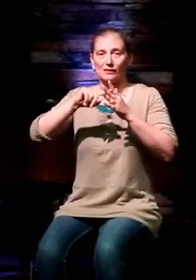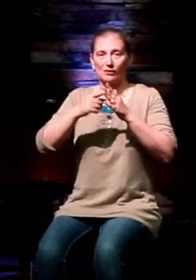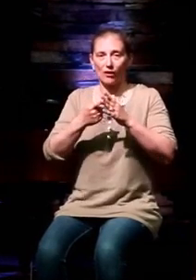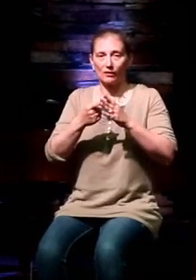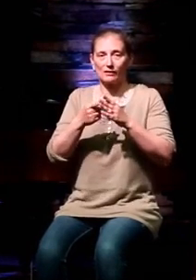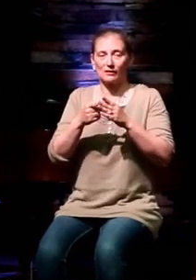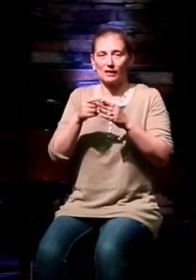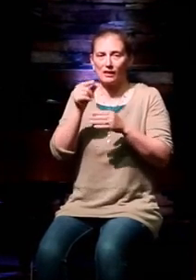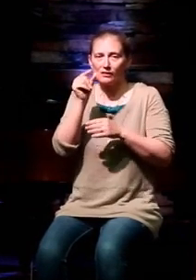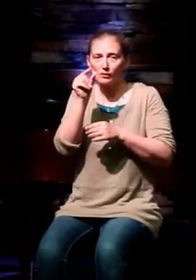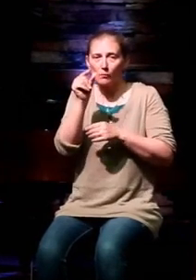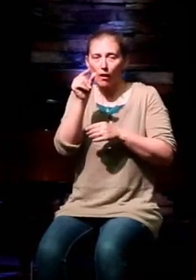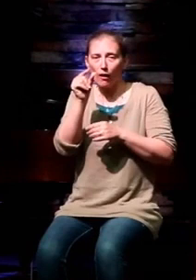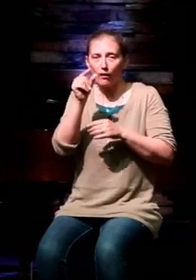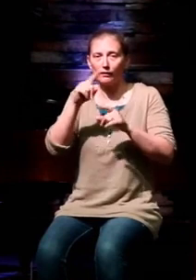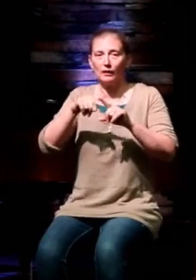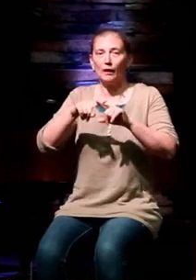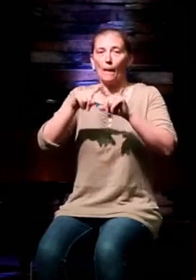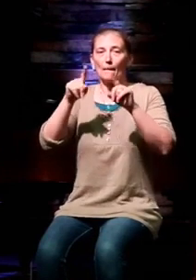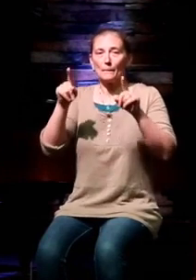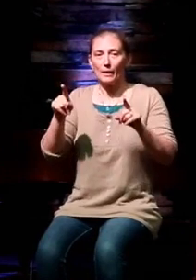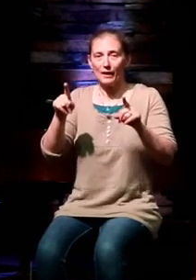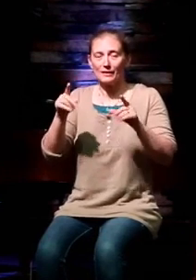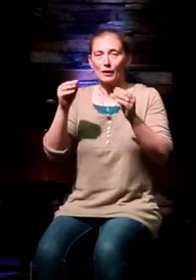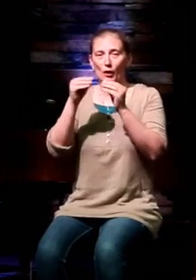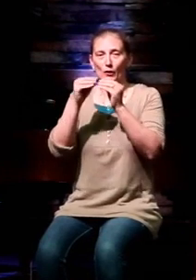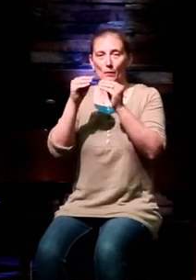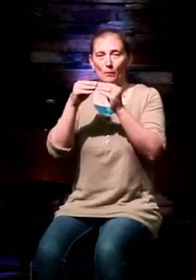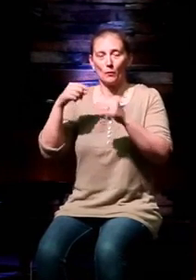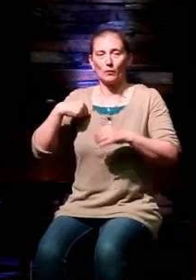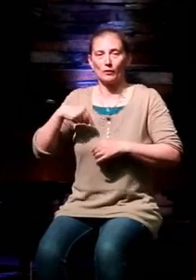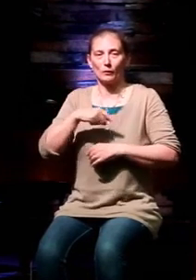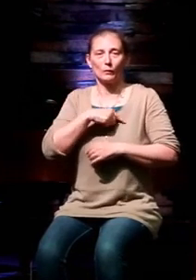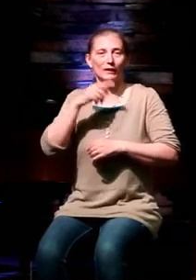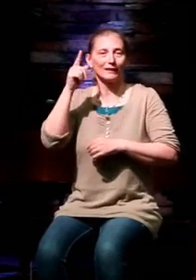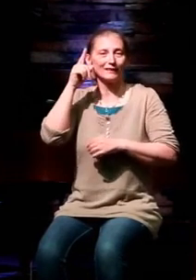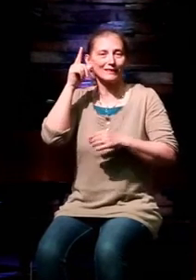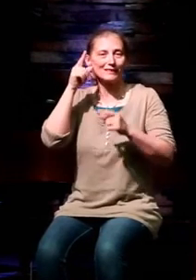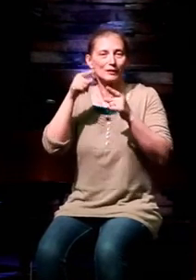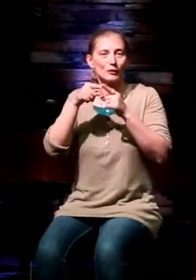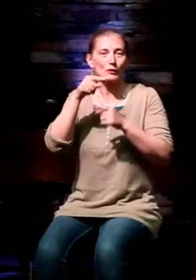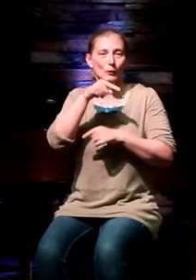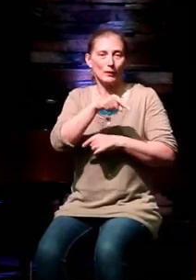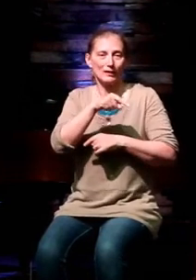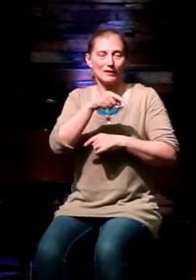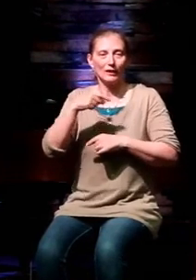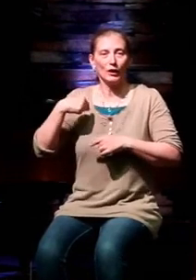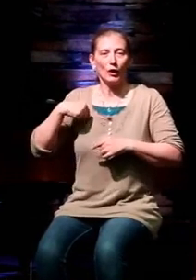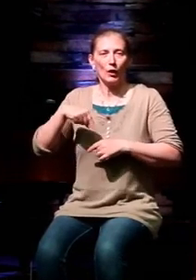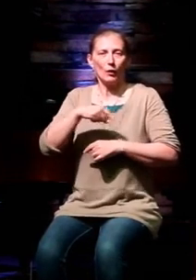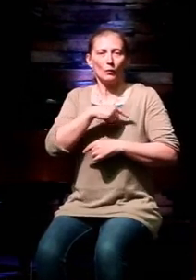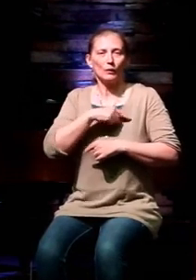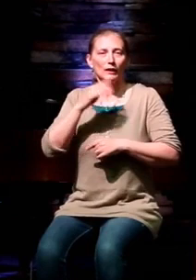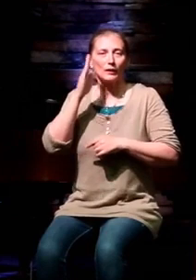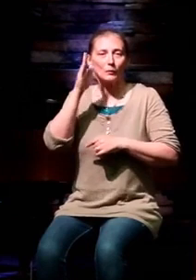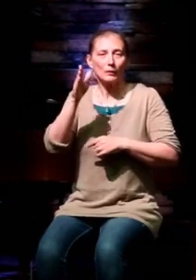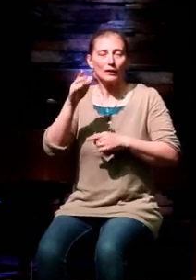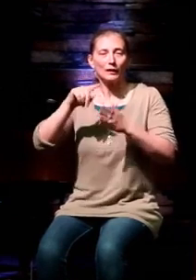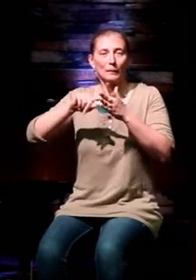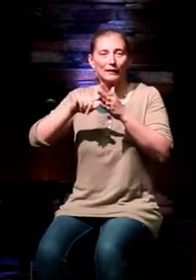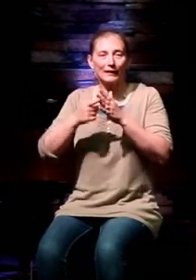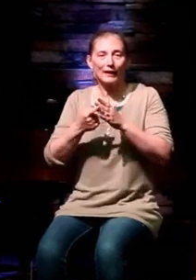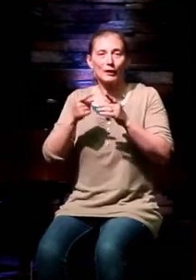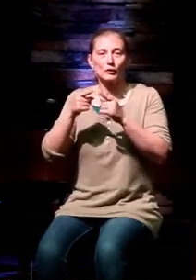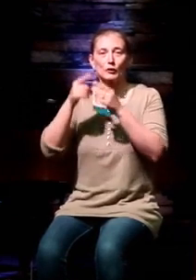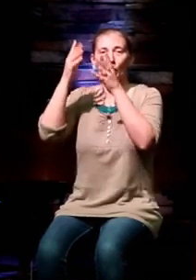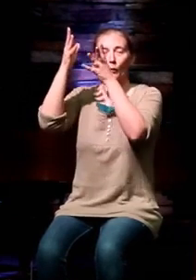of the Spirit, the more you learn to hear the voice of the Spirit, the Holy Spirit, and you begin to trust that what